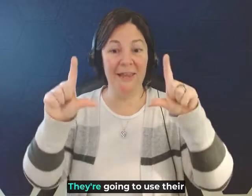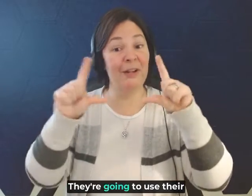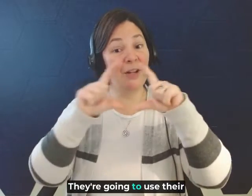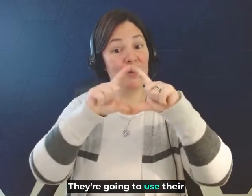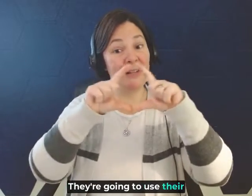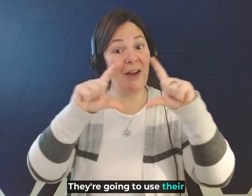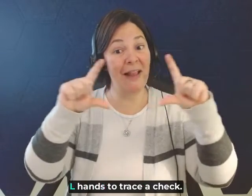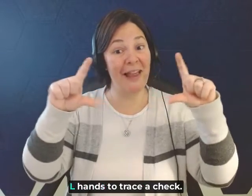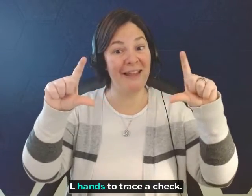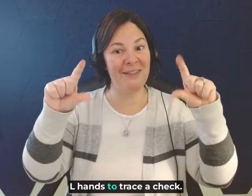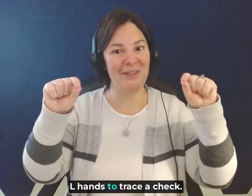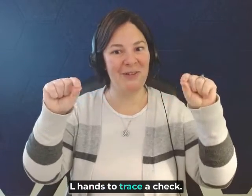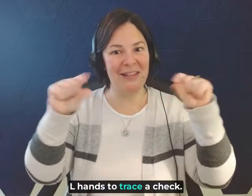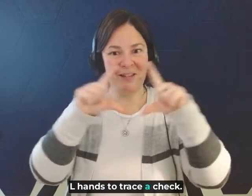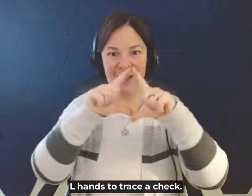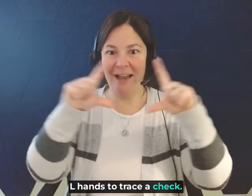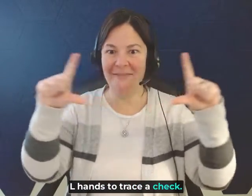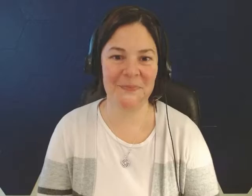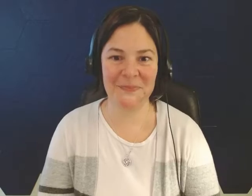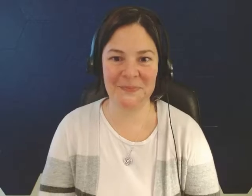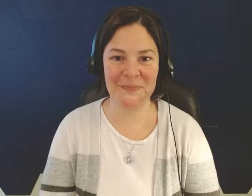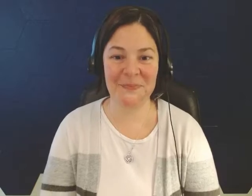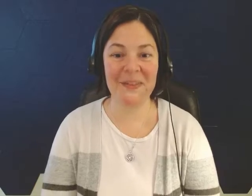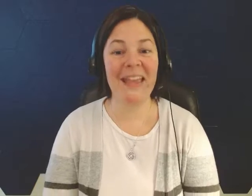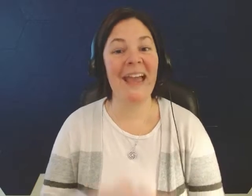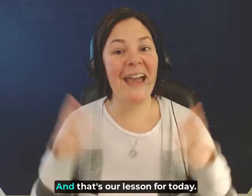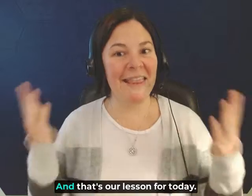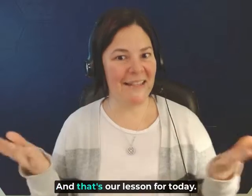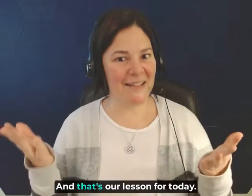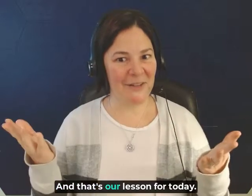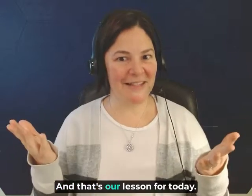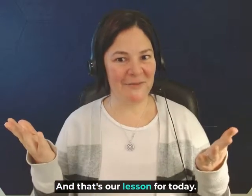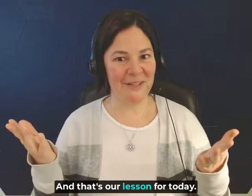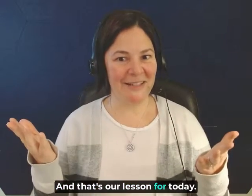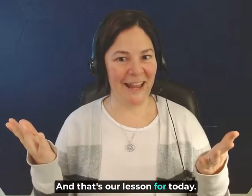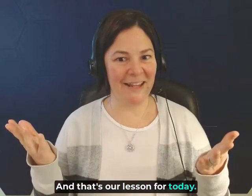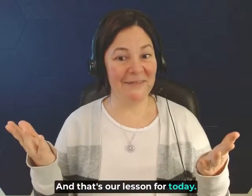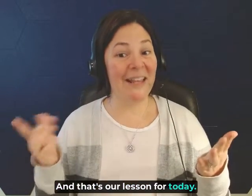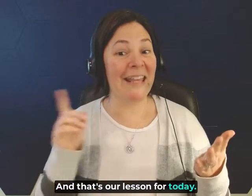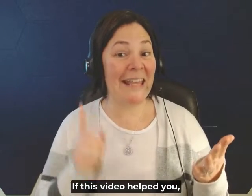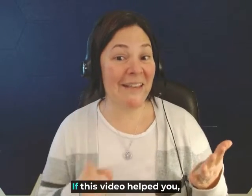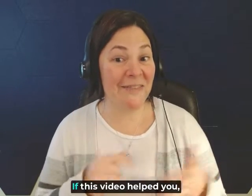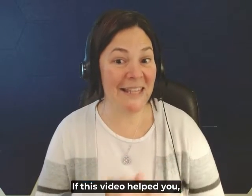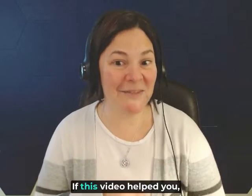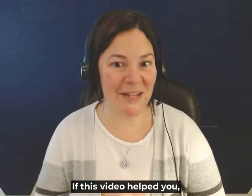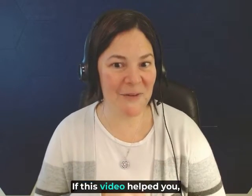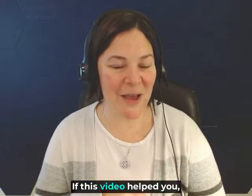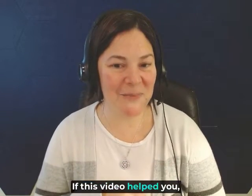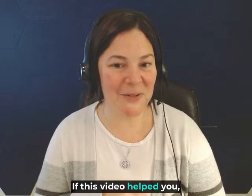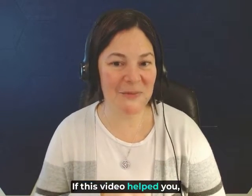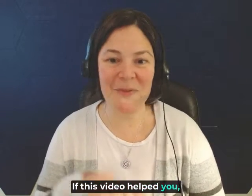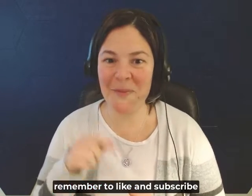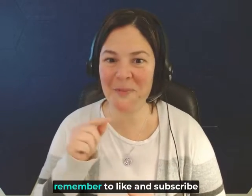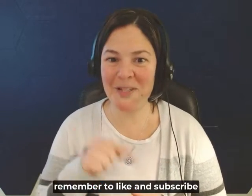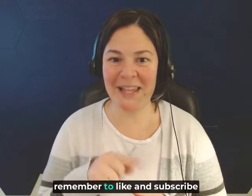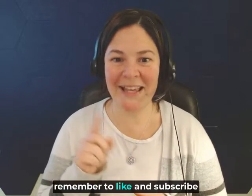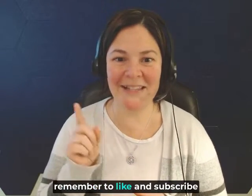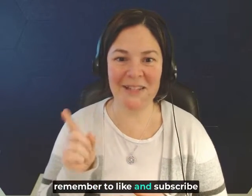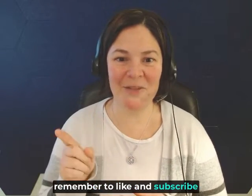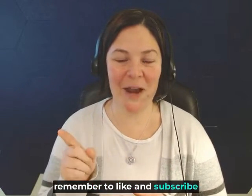going to use their L hands to trace a check. And that's our lesson for today. If this video helped you, remember to like and subscribe